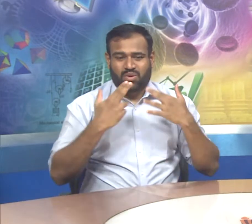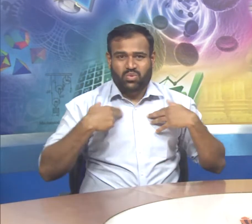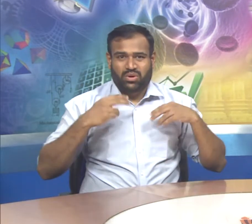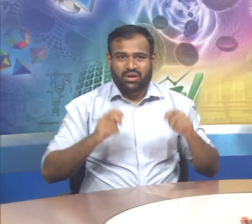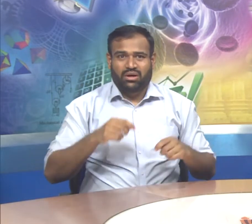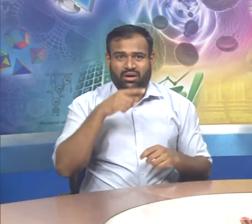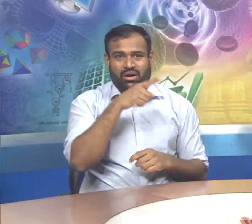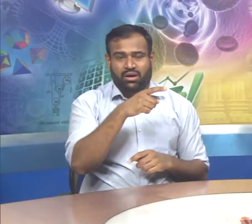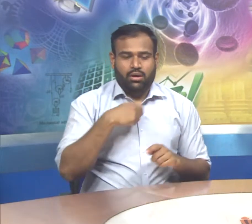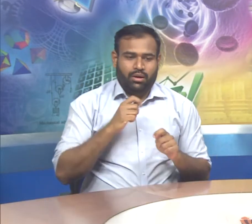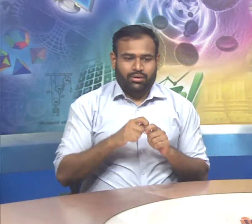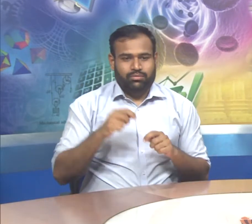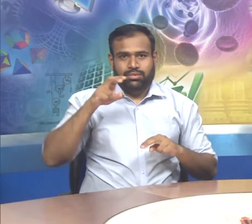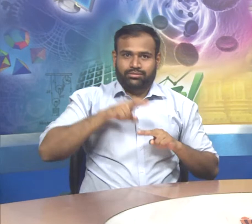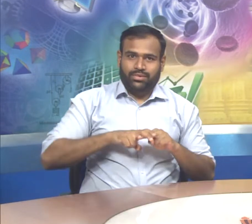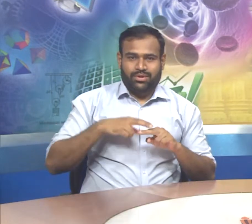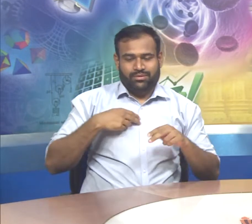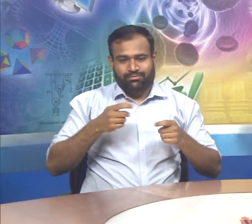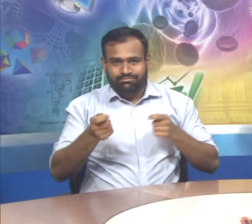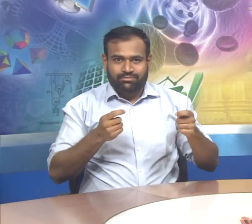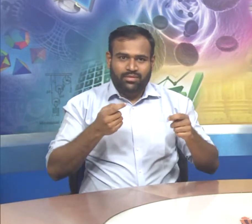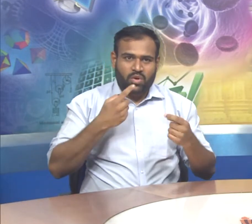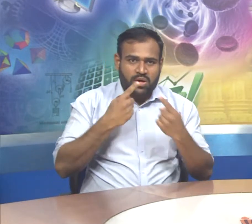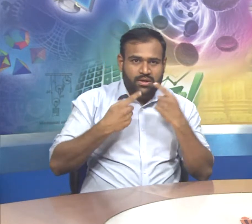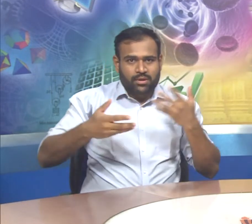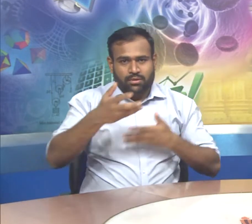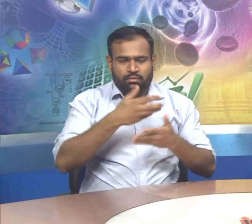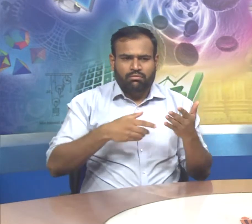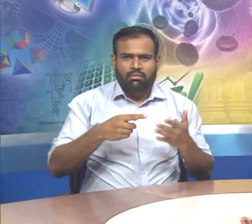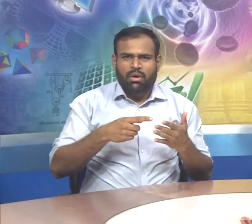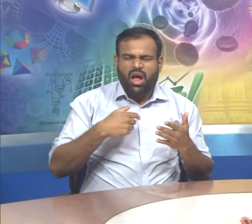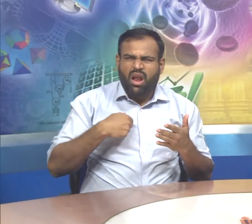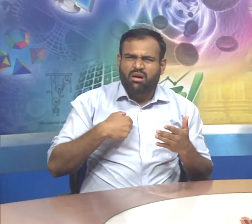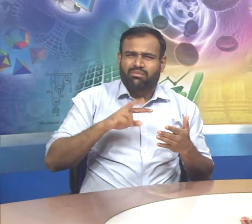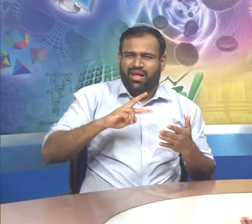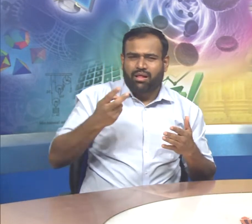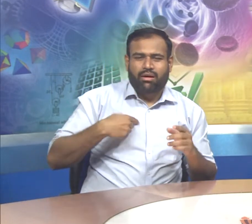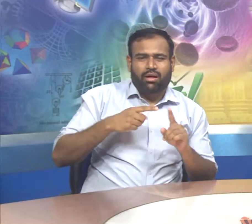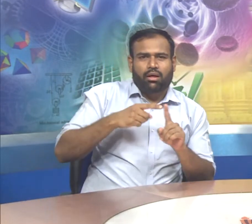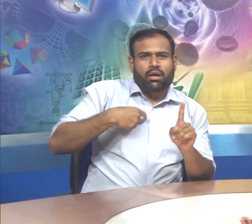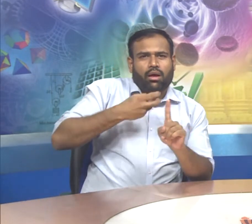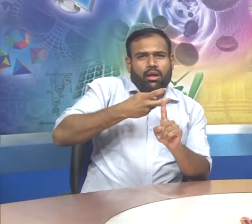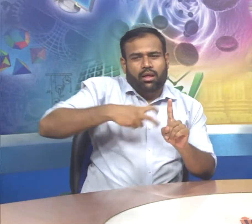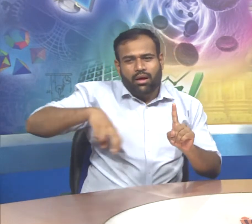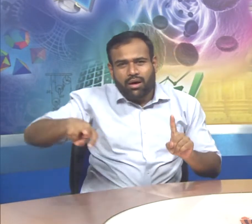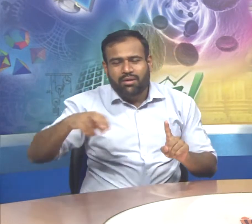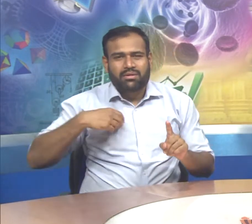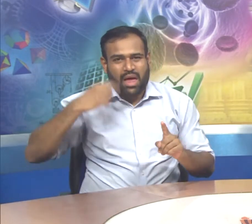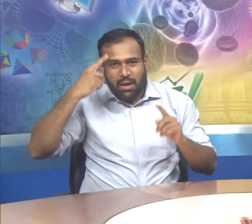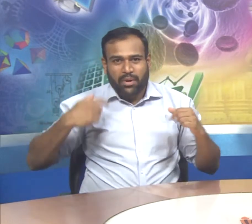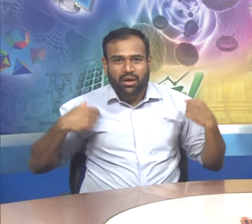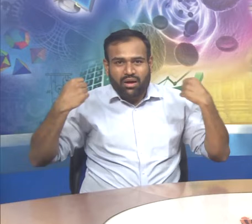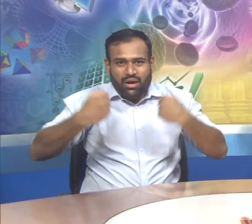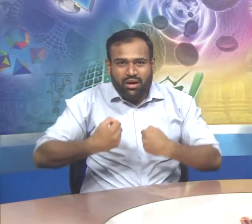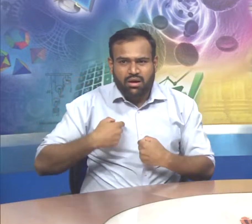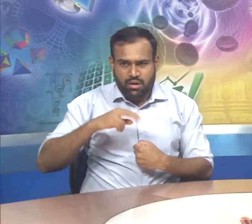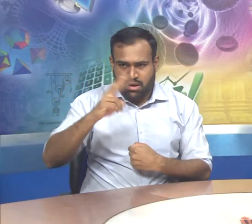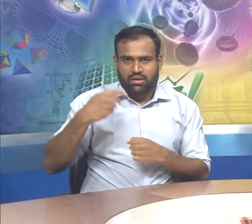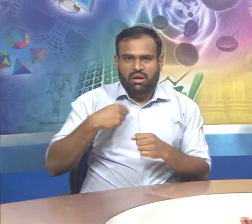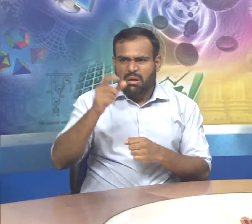No person who has held office of a judge of the Supreme Court is allowed to